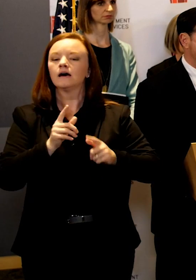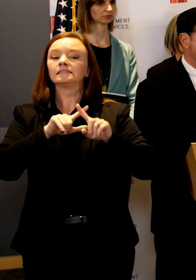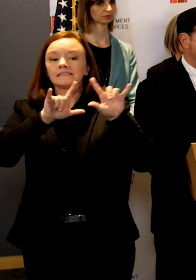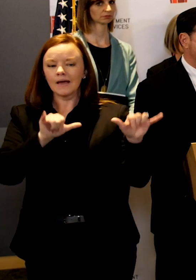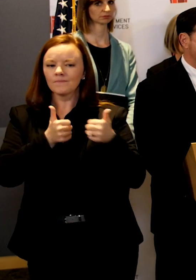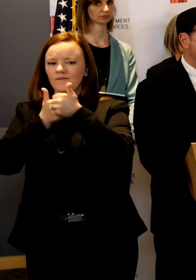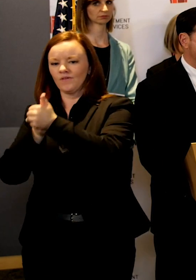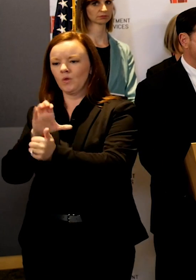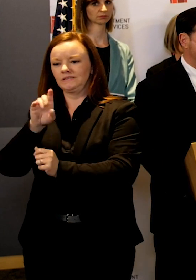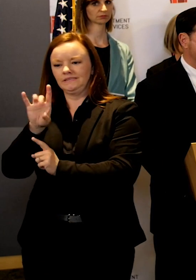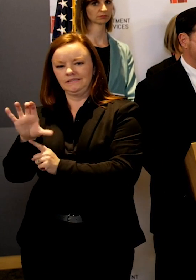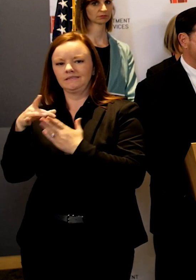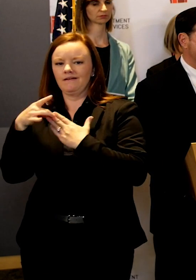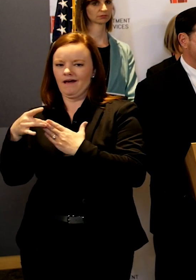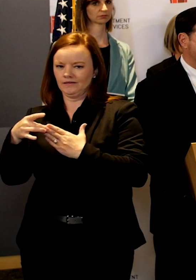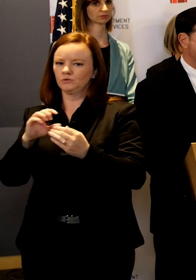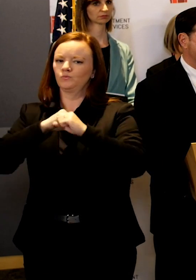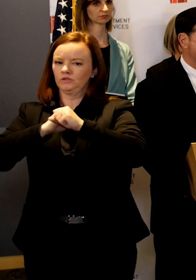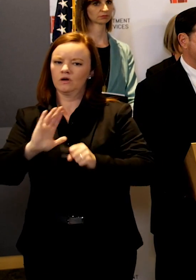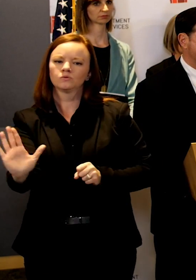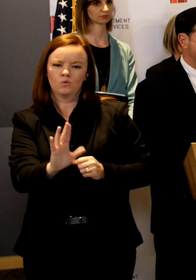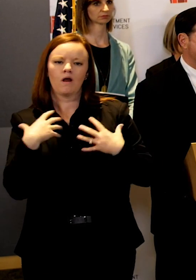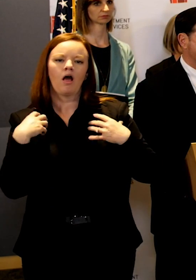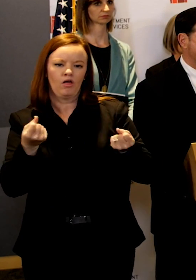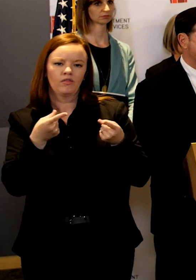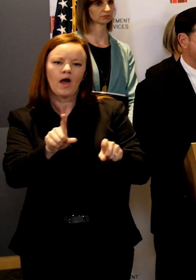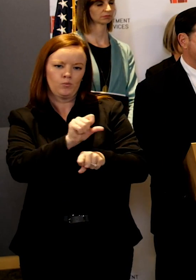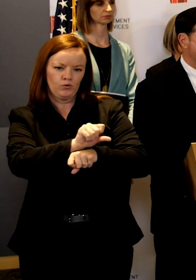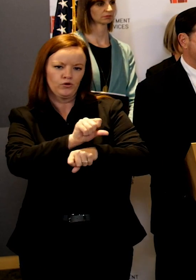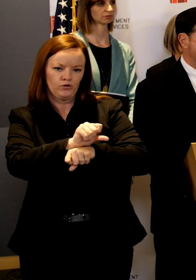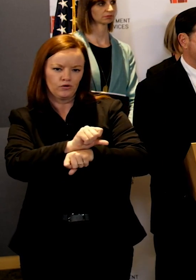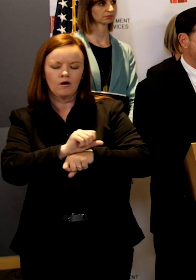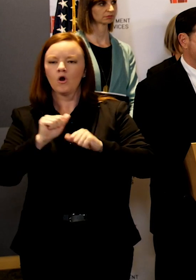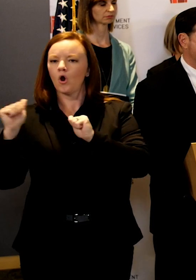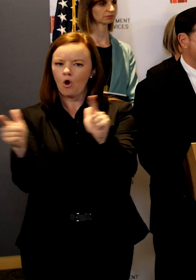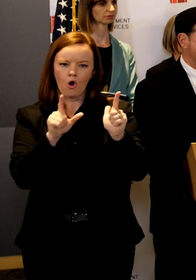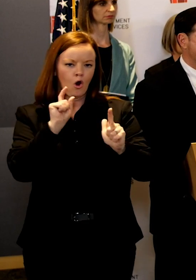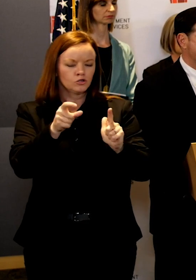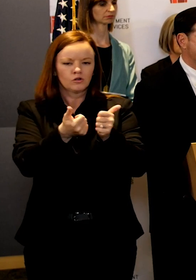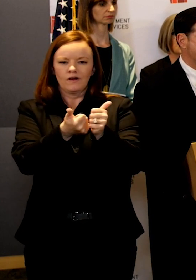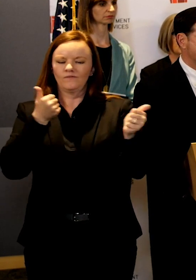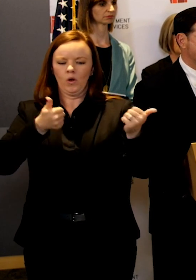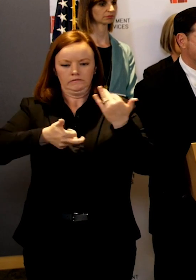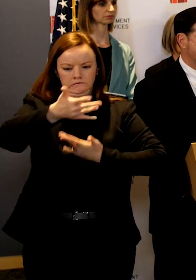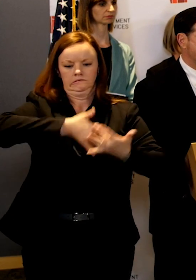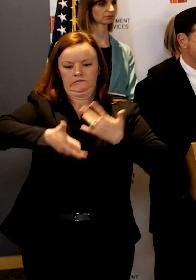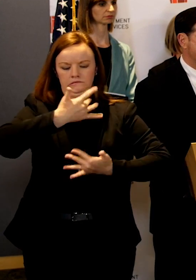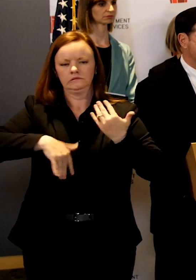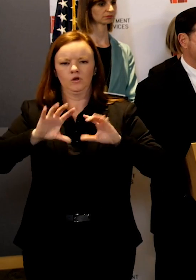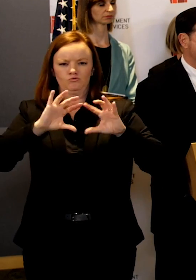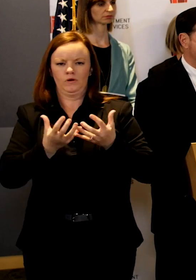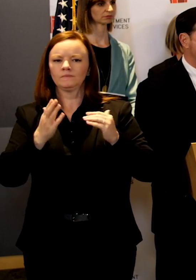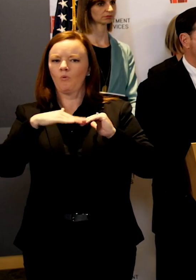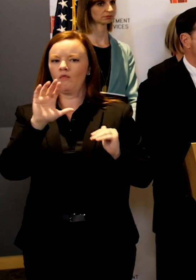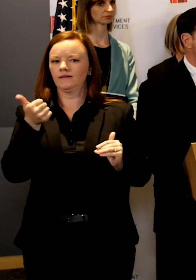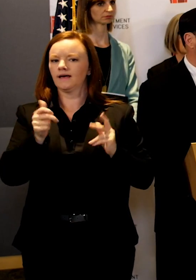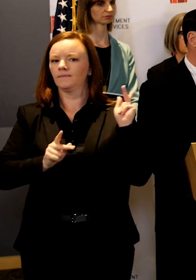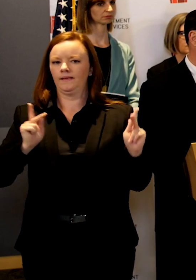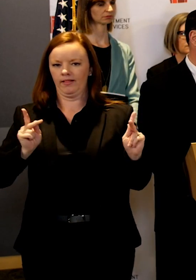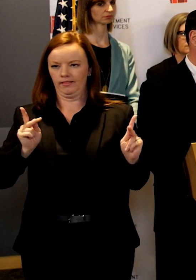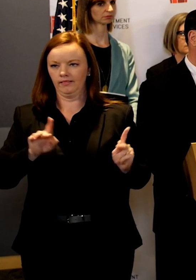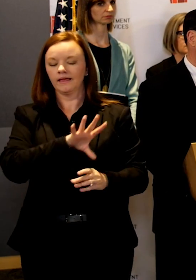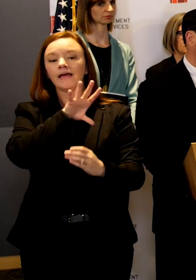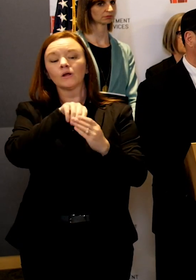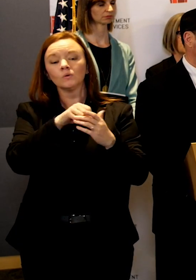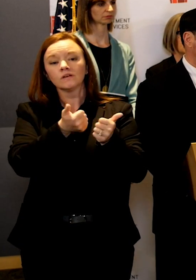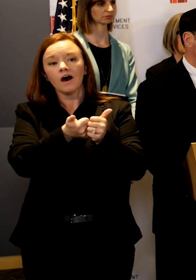while you are at work. Everyone should avoid social gatherings in groups of more than 10 people. That includes avoiding